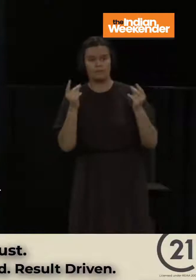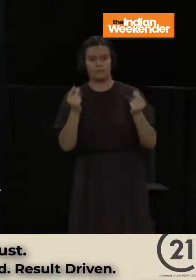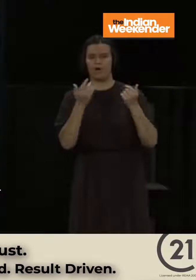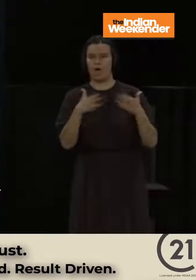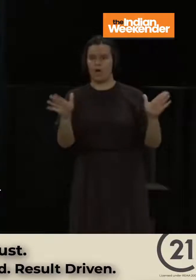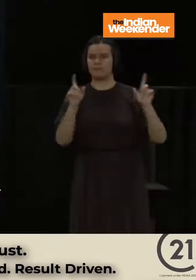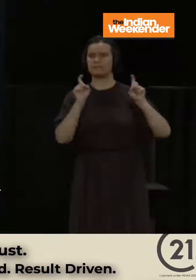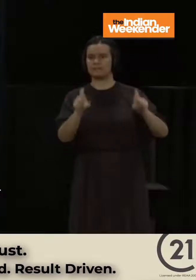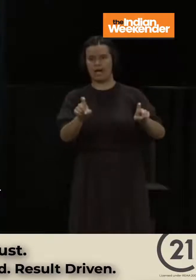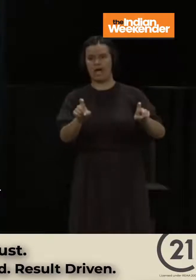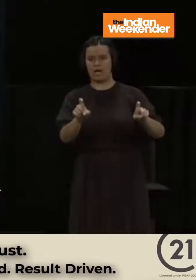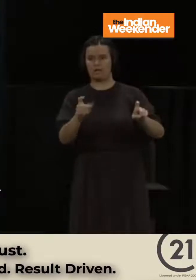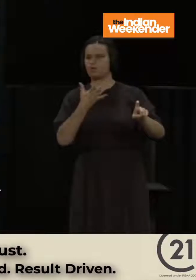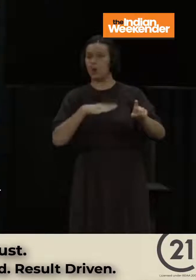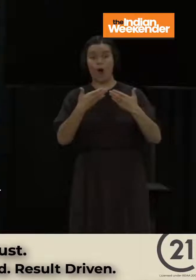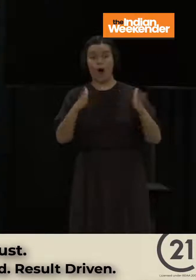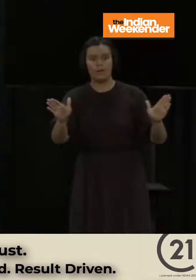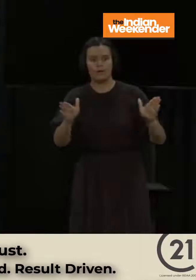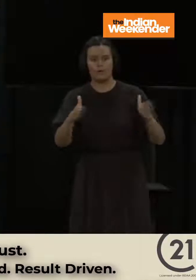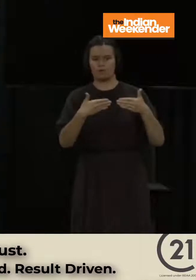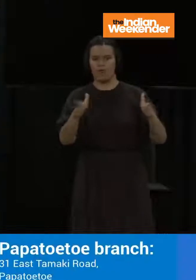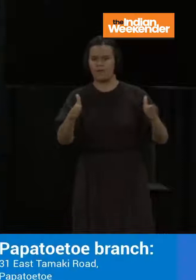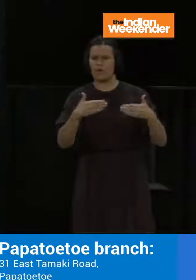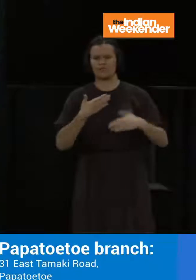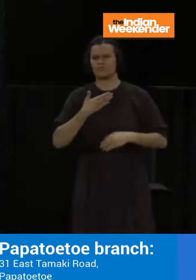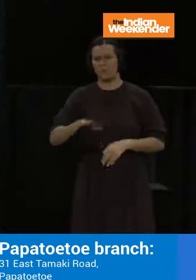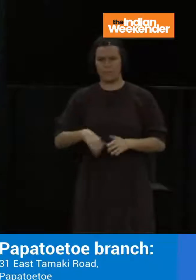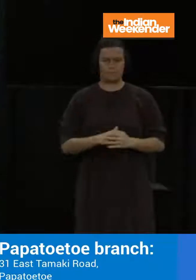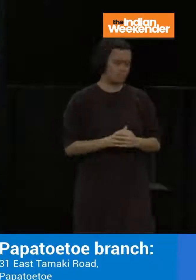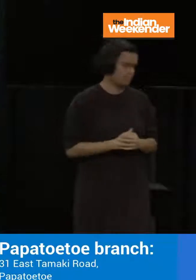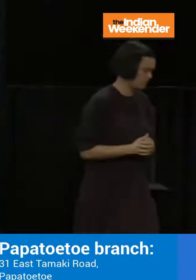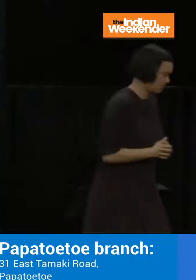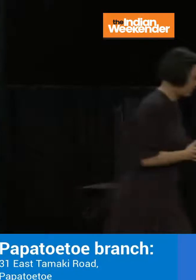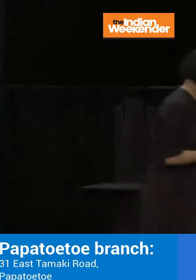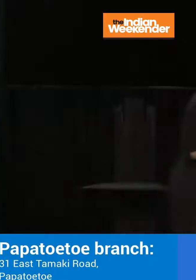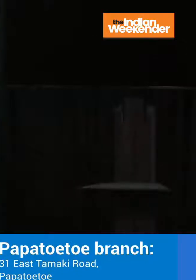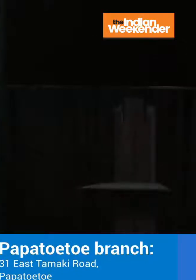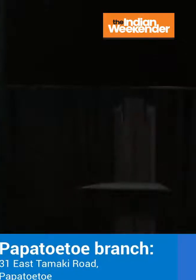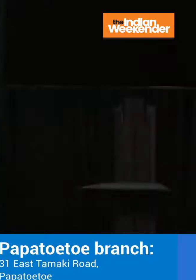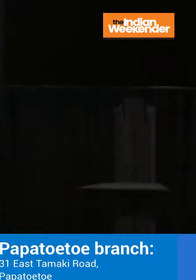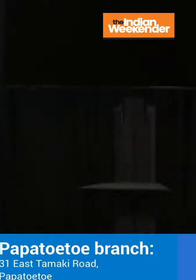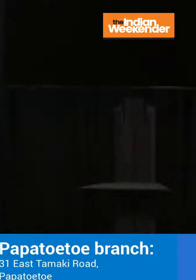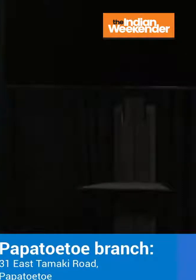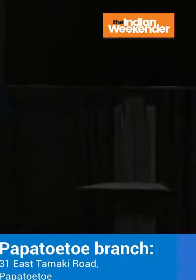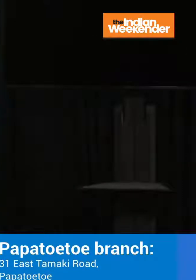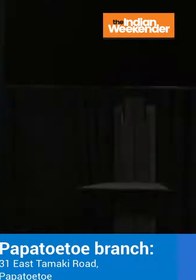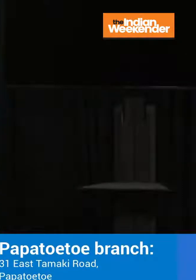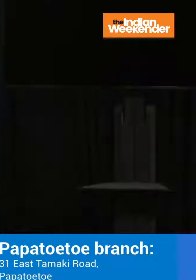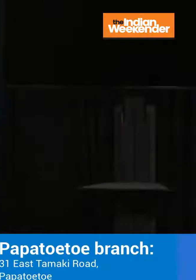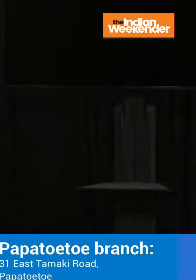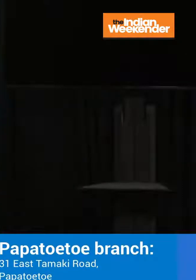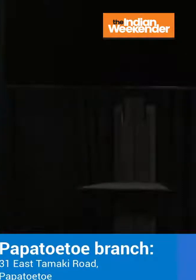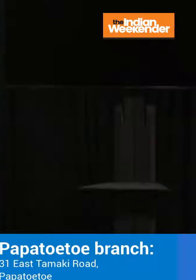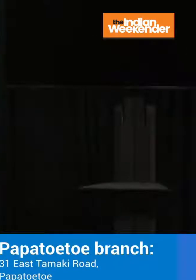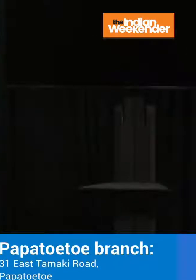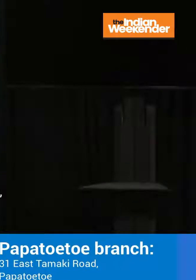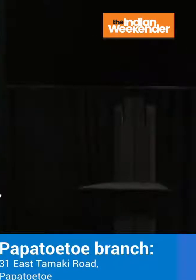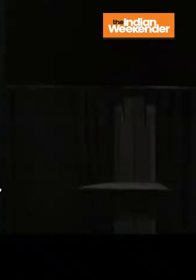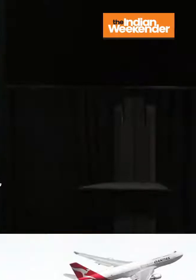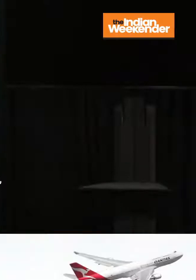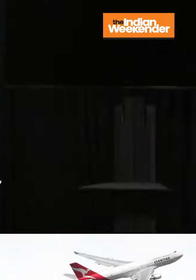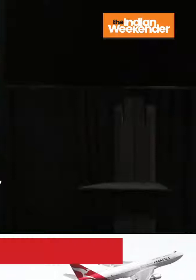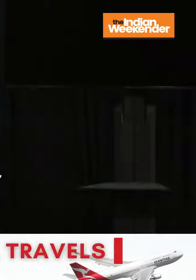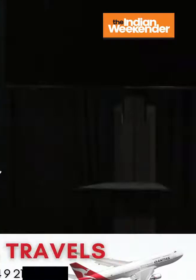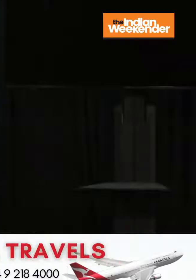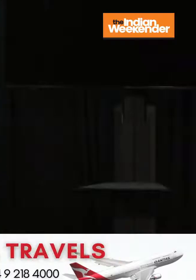So we want to do so in a way that once we've opened up, that's it, it's open. Yeah, Luke. And on these settings, it's a country